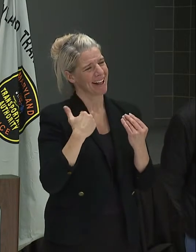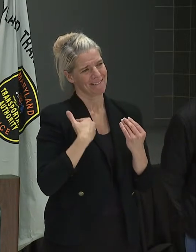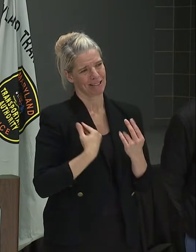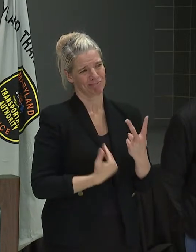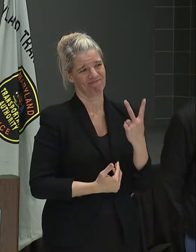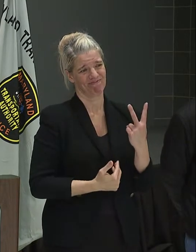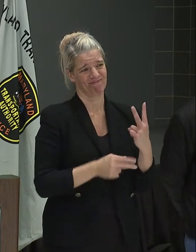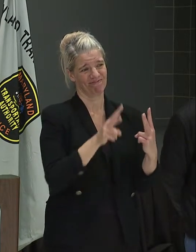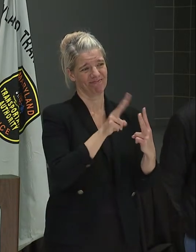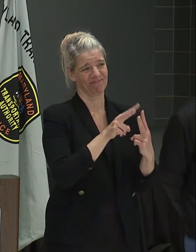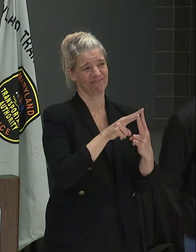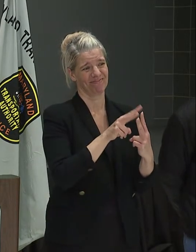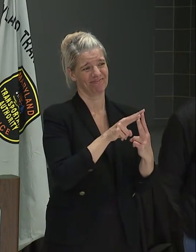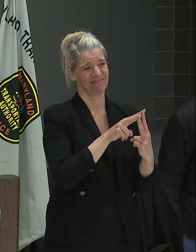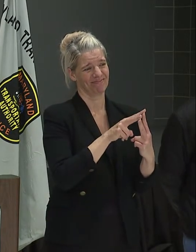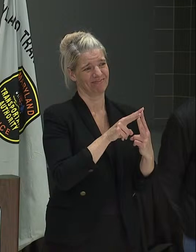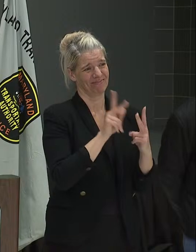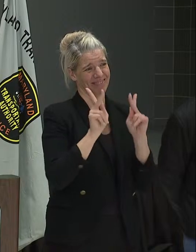for.